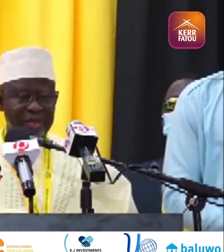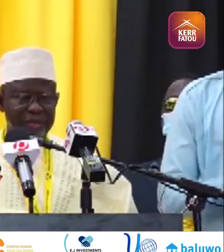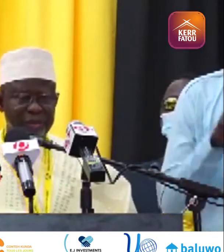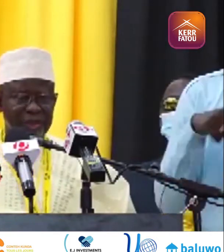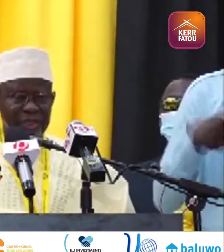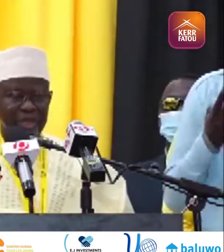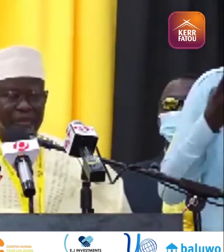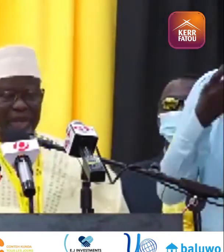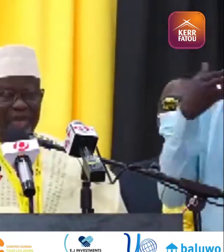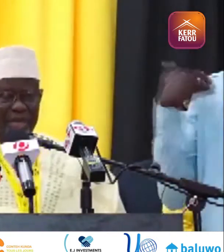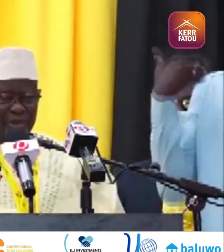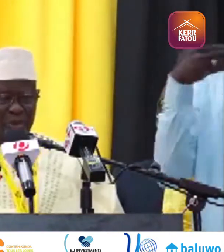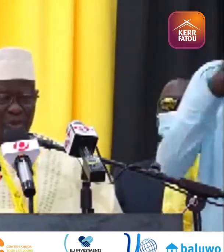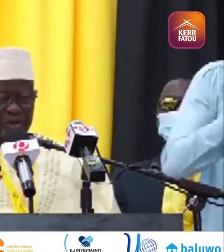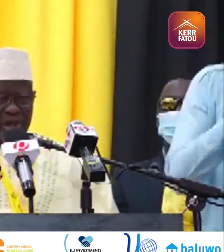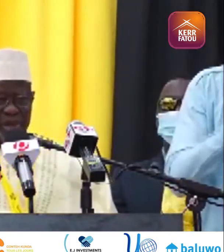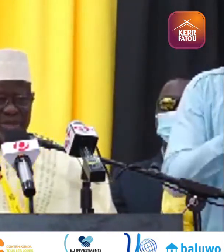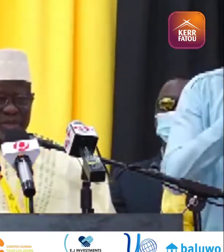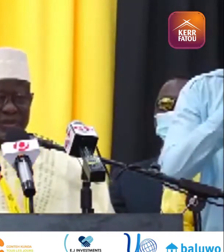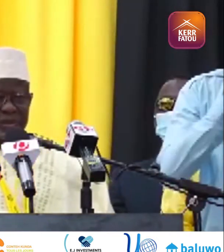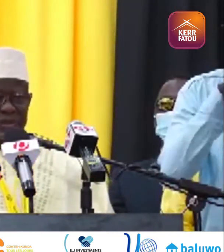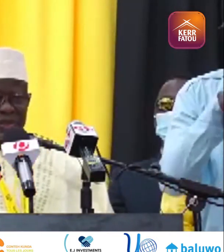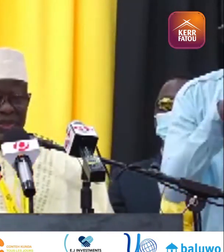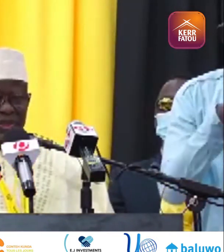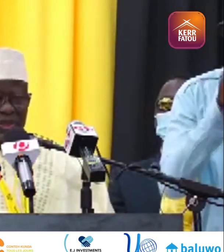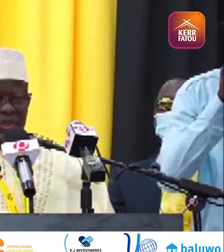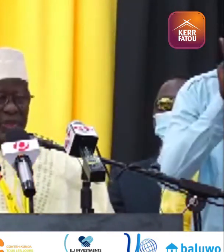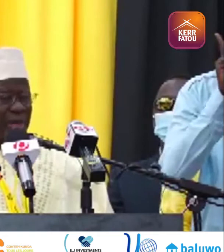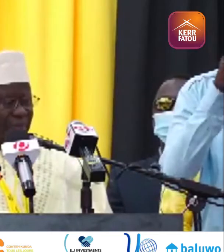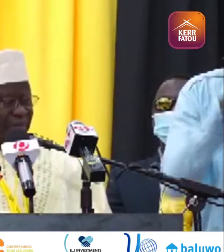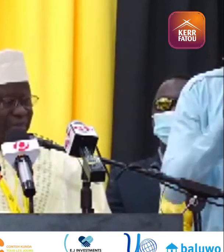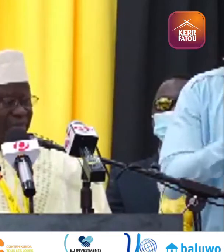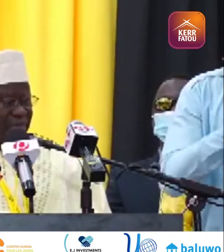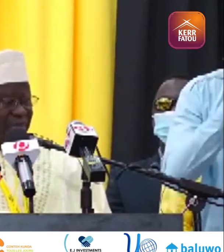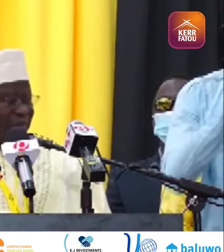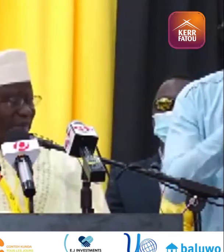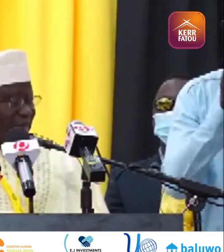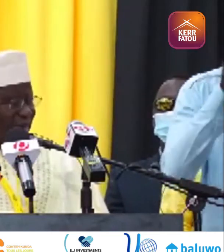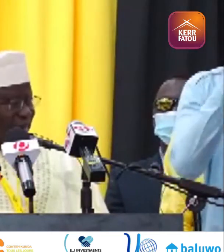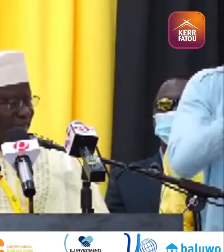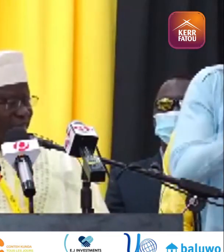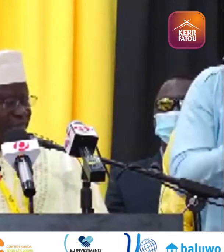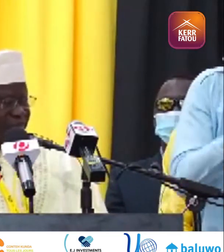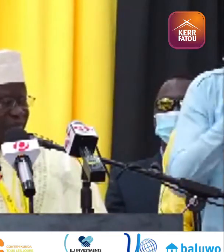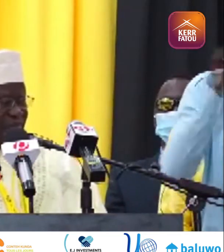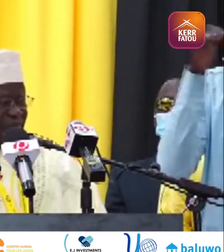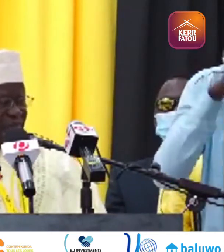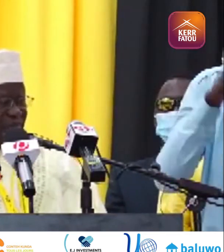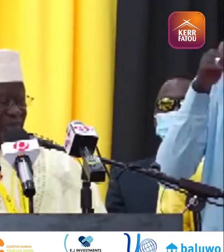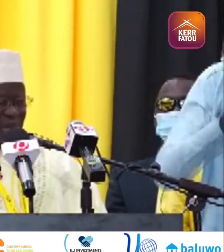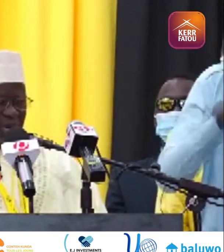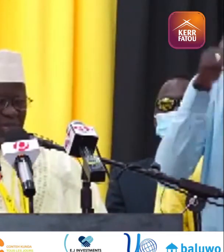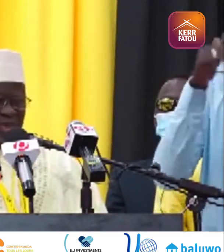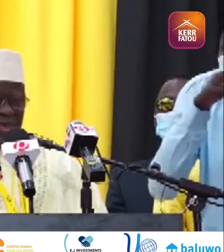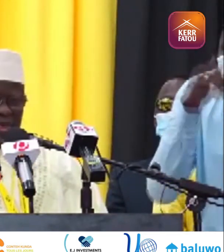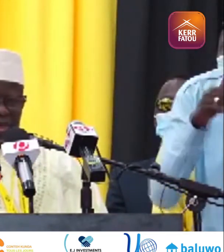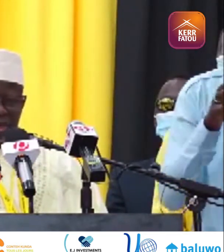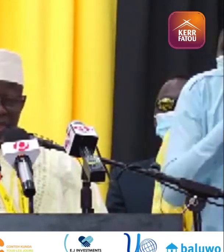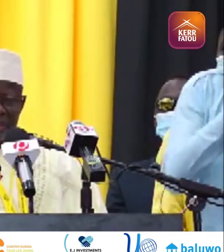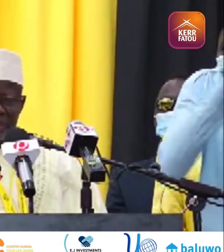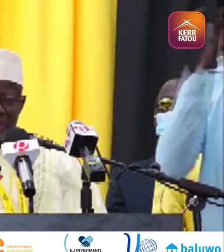Since then, the party has been holding rallies. We held the mega rally